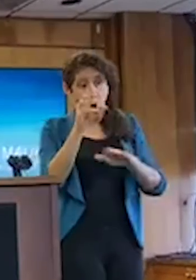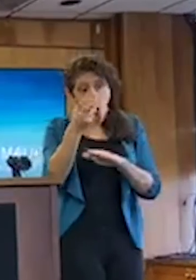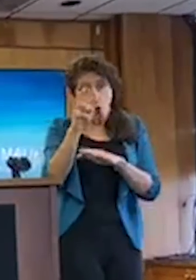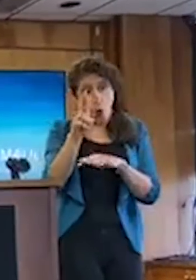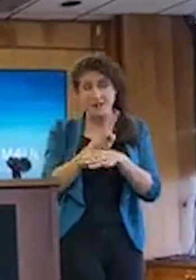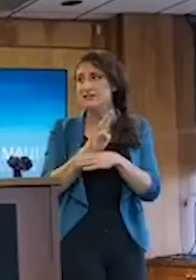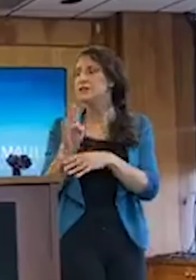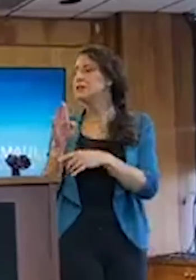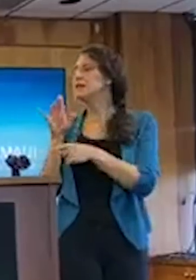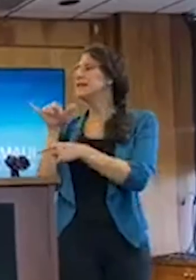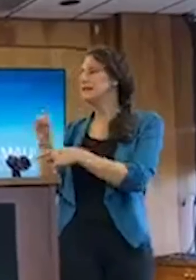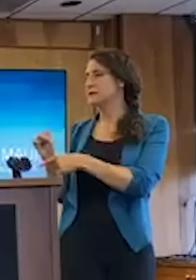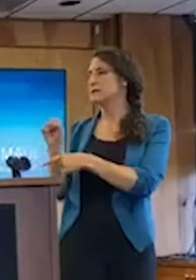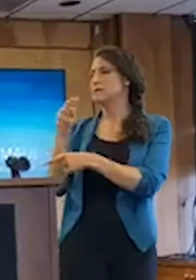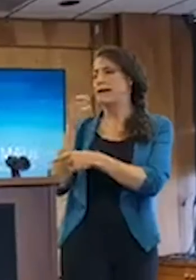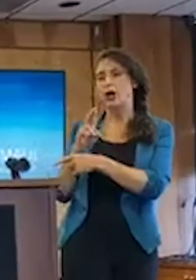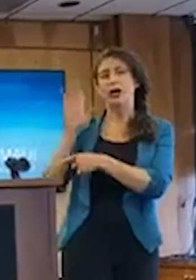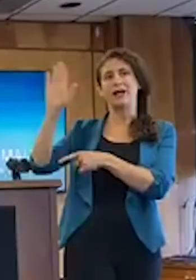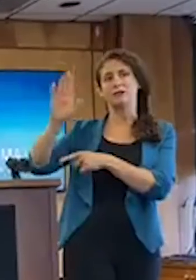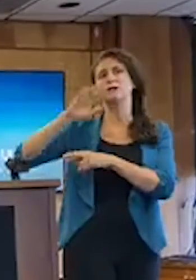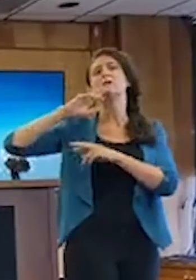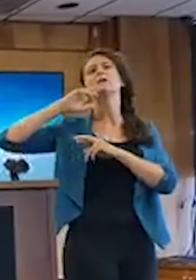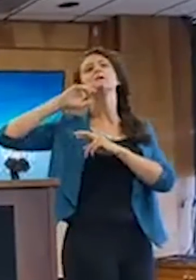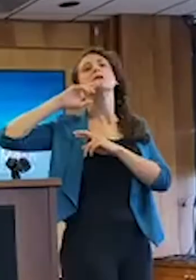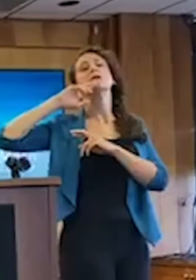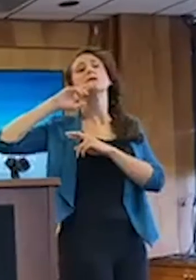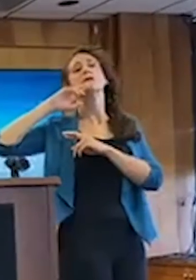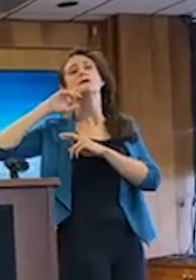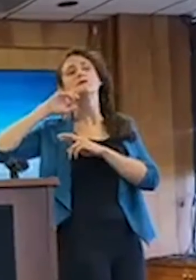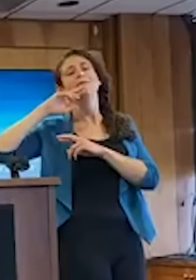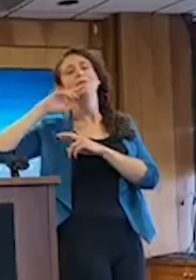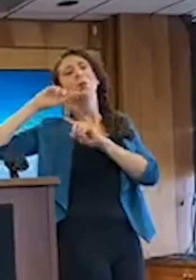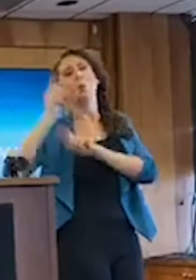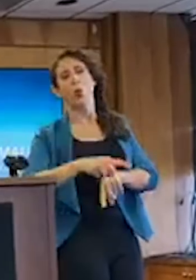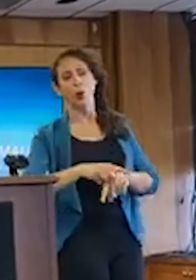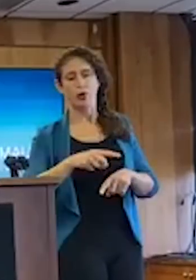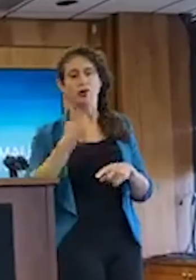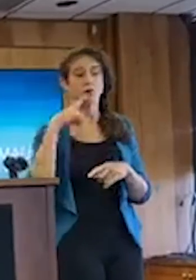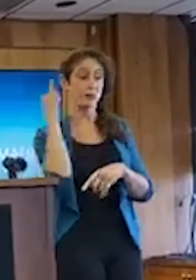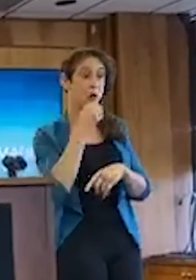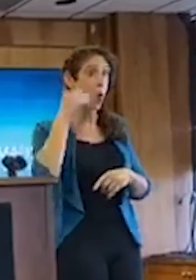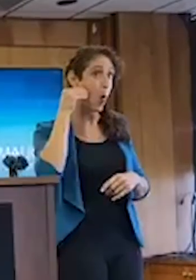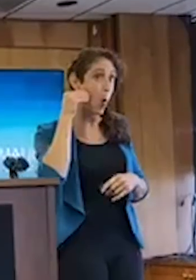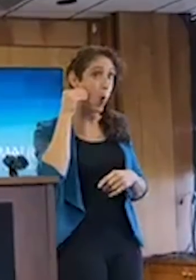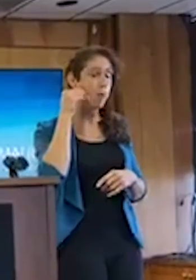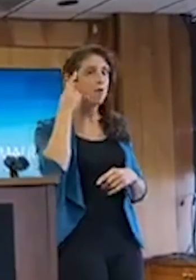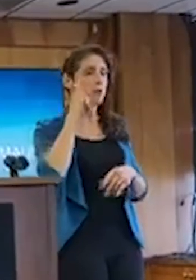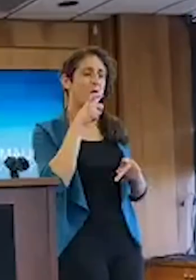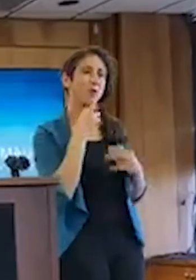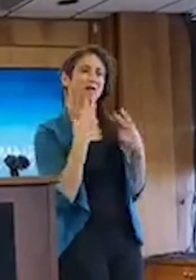Passing along the mayor's message regarding stay-at-home orders. Yeah, and passing along the message of the stay-at-home orders to VRBO